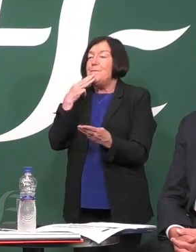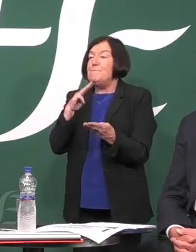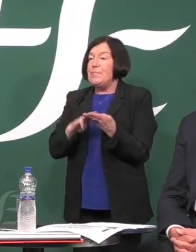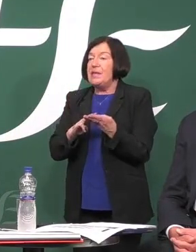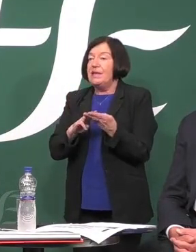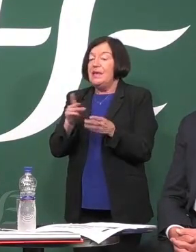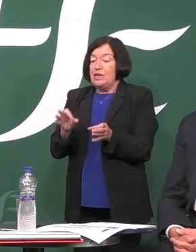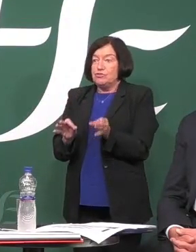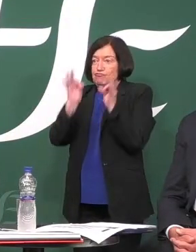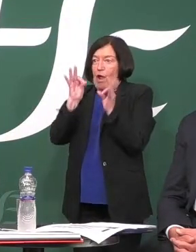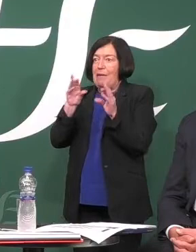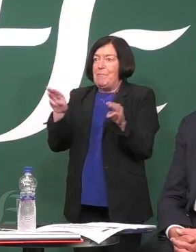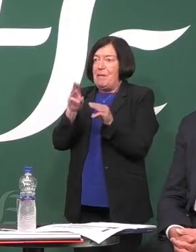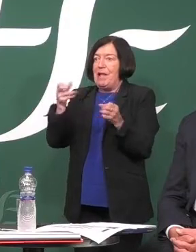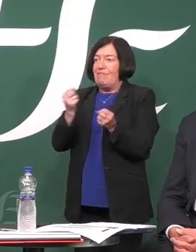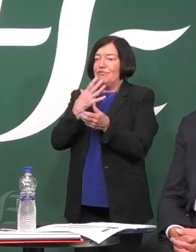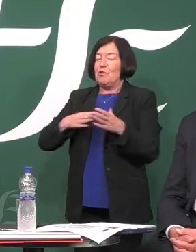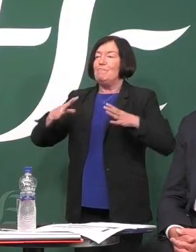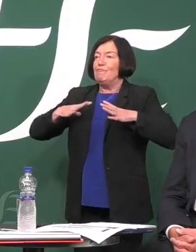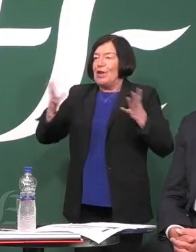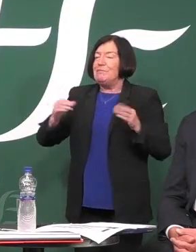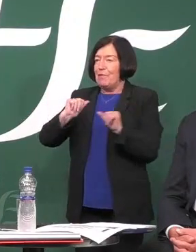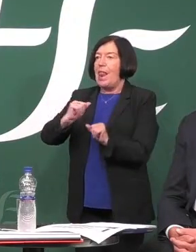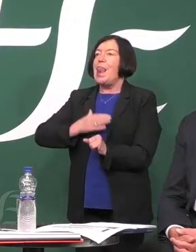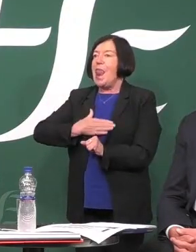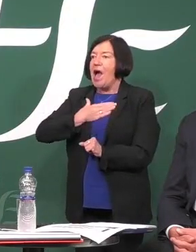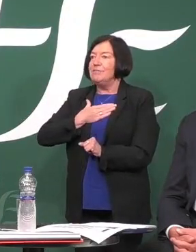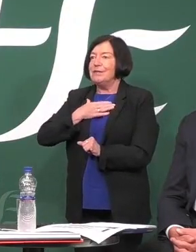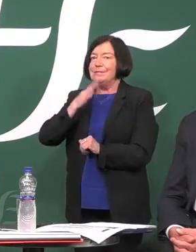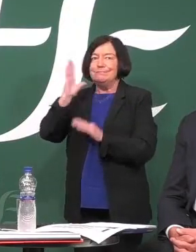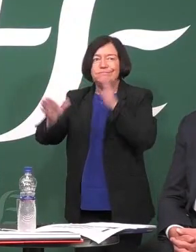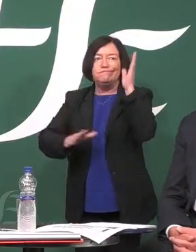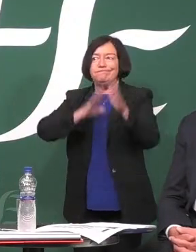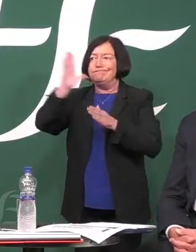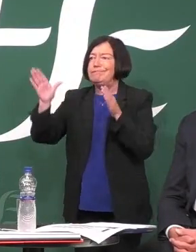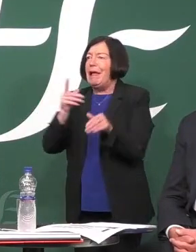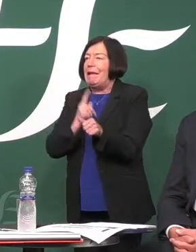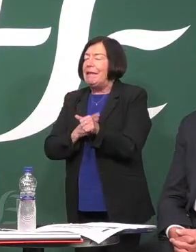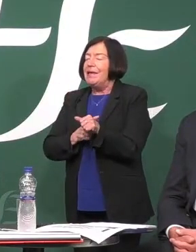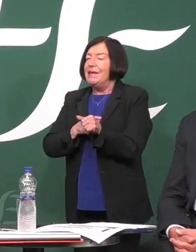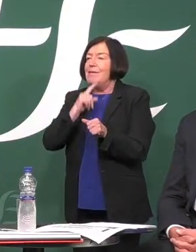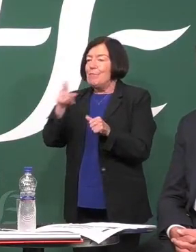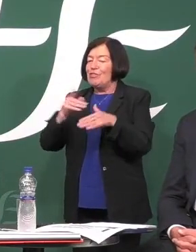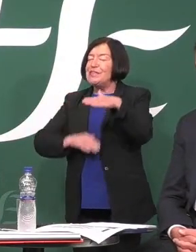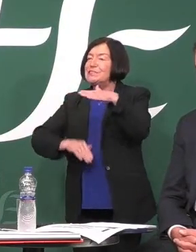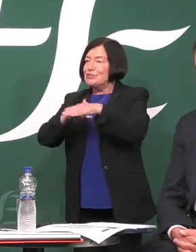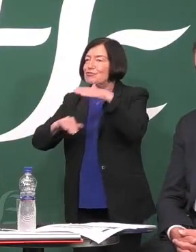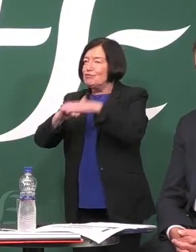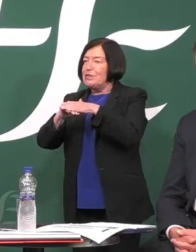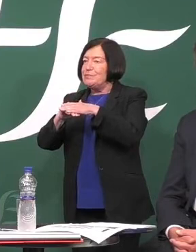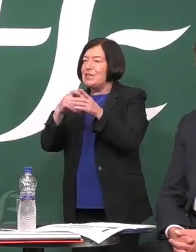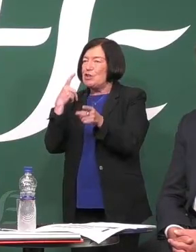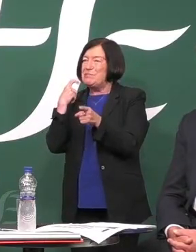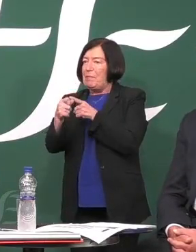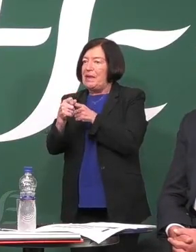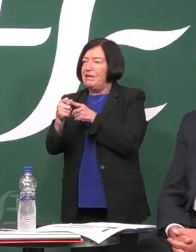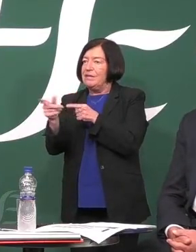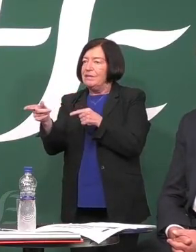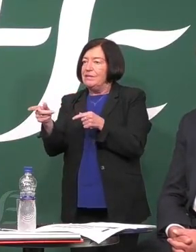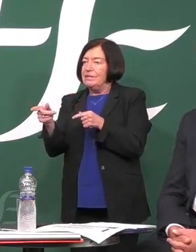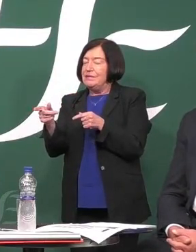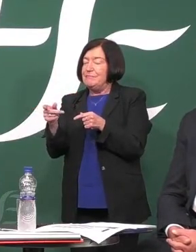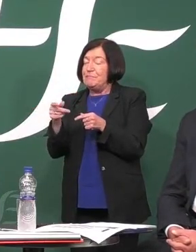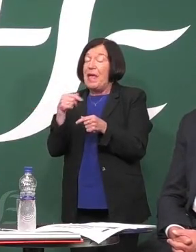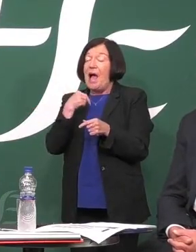that it's great that people have some freedom in their lives again and they're able to do things, but the restrictions are speed limits, they're not